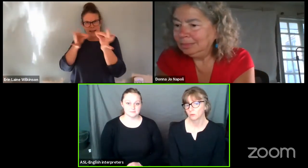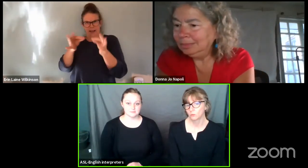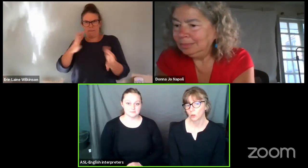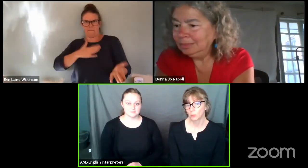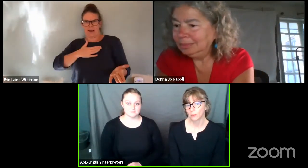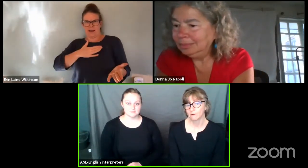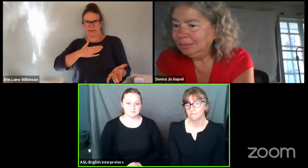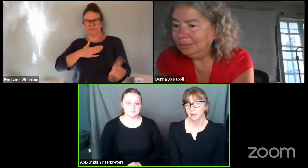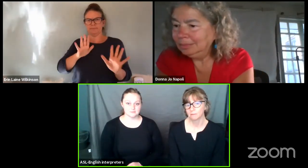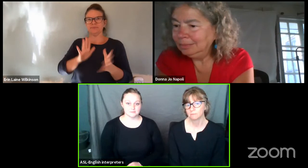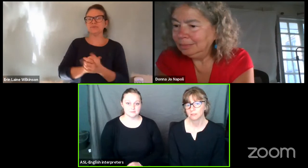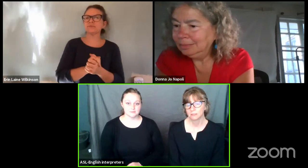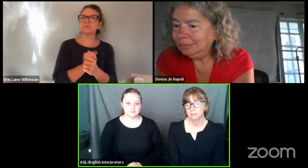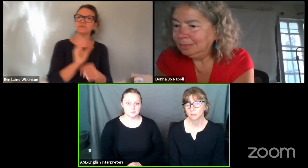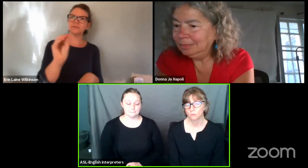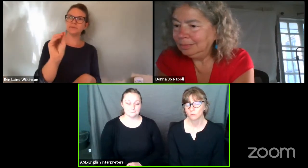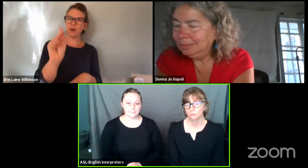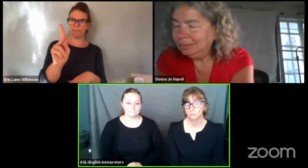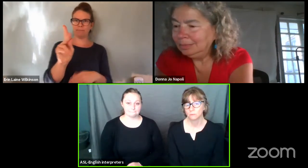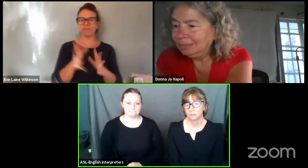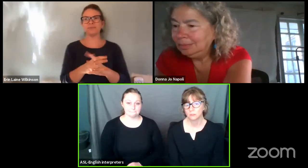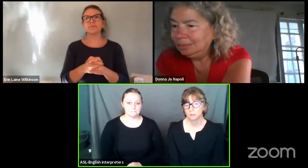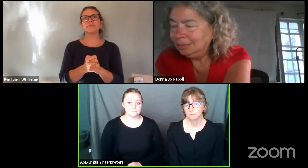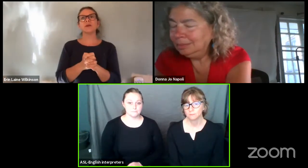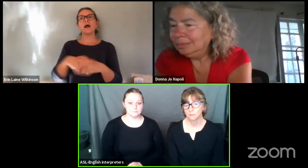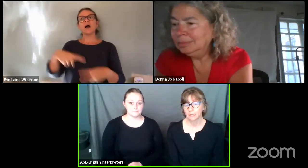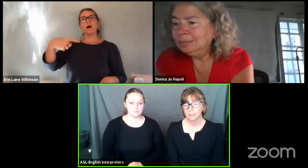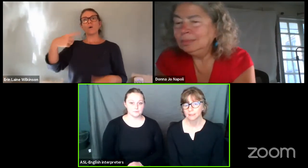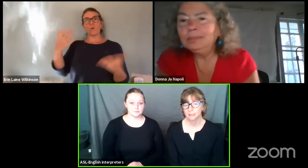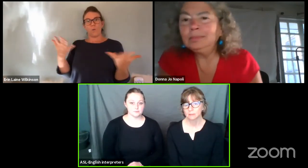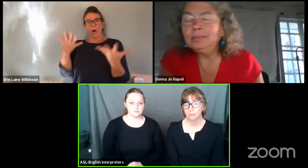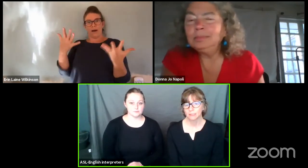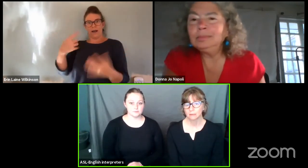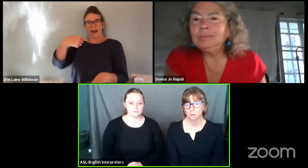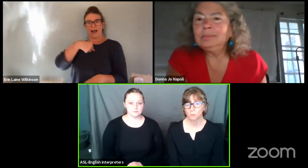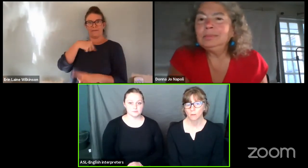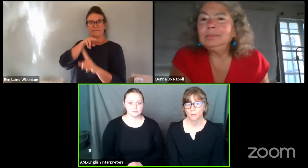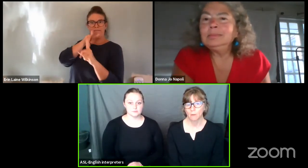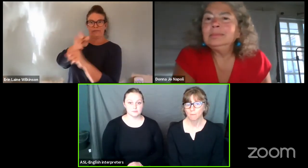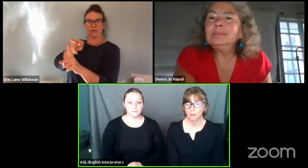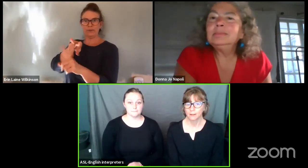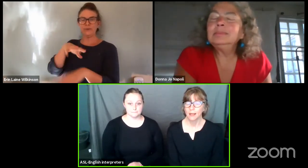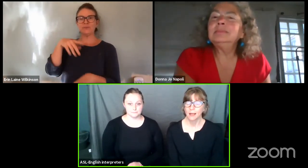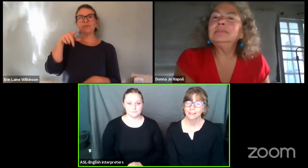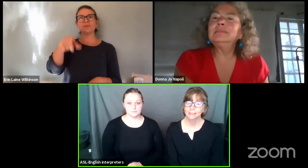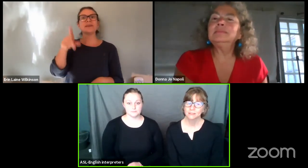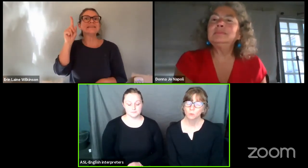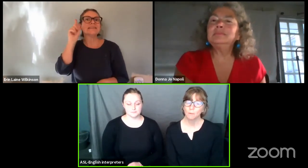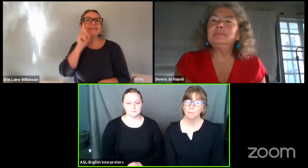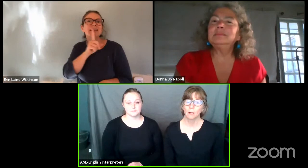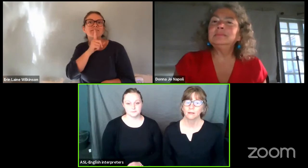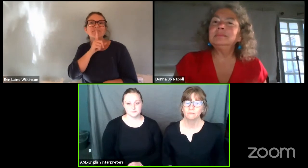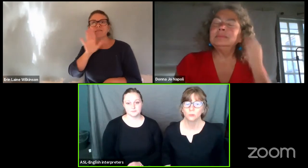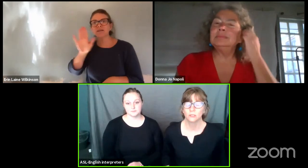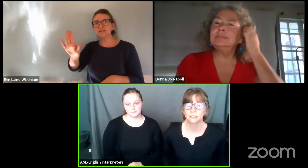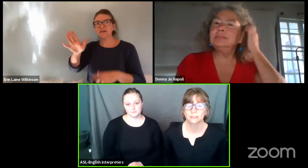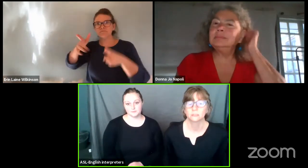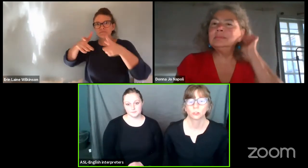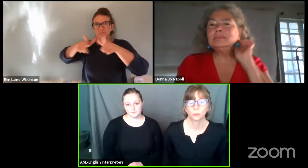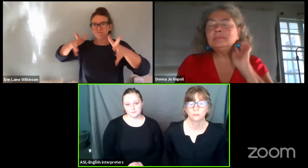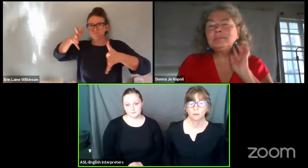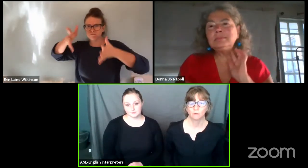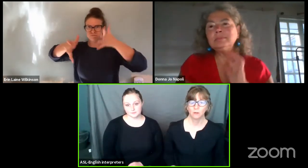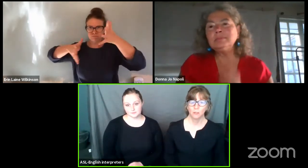all are aware of that. So I can explain a little more about mine. I guess what my view